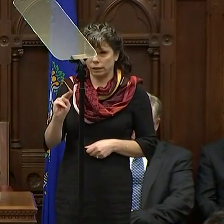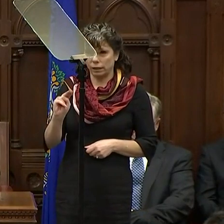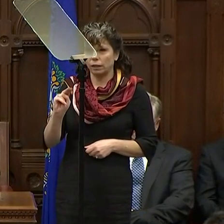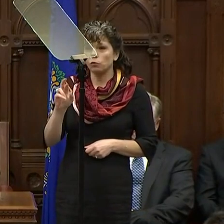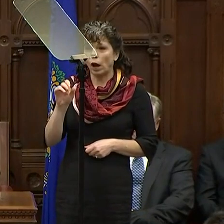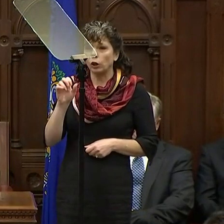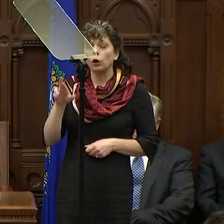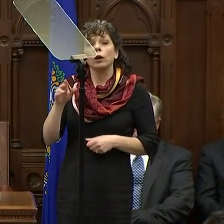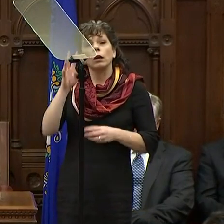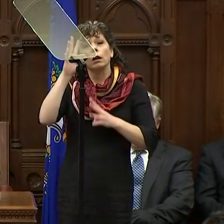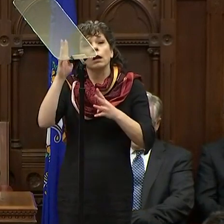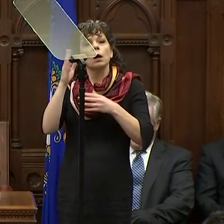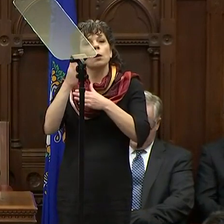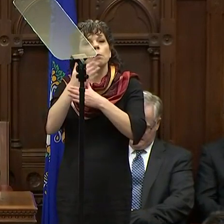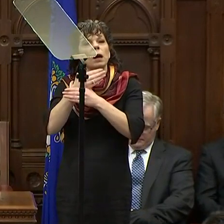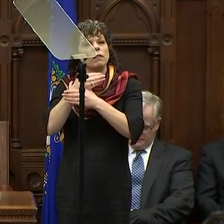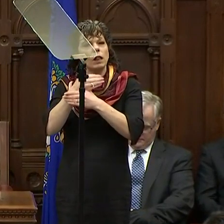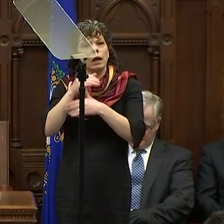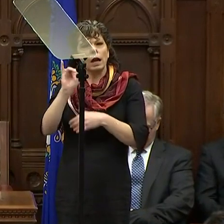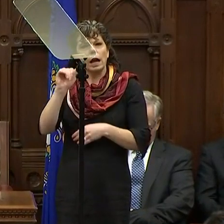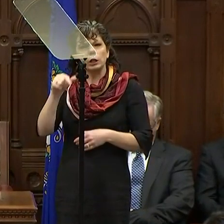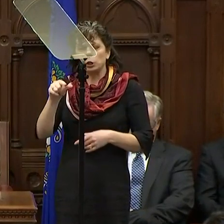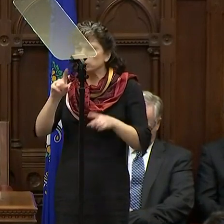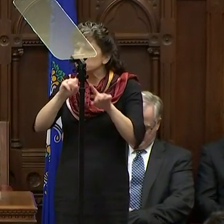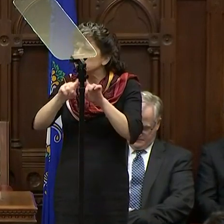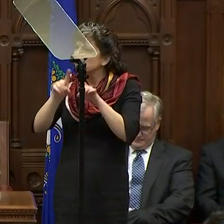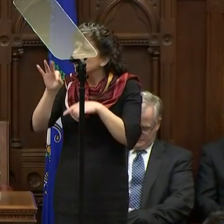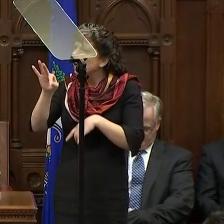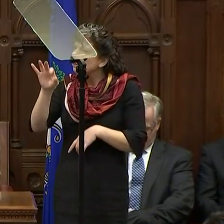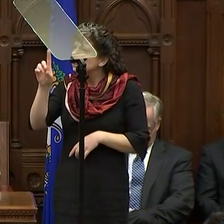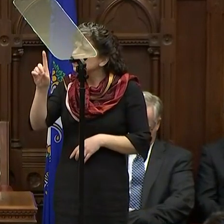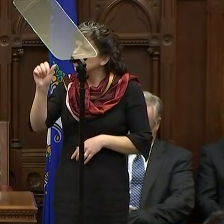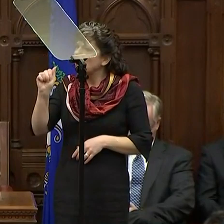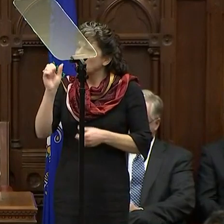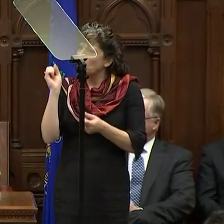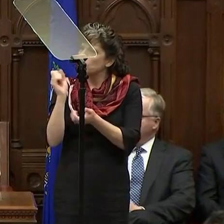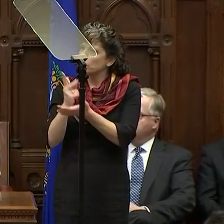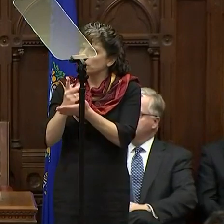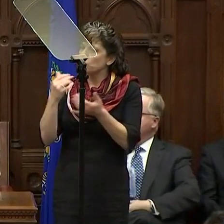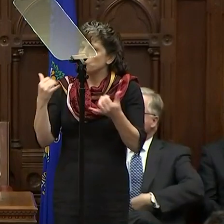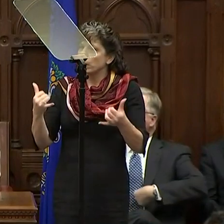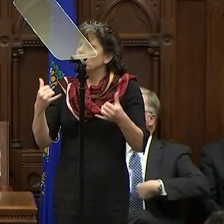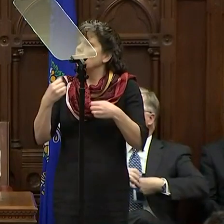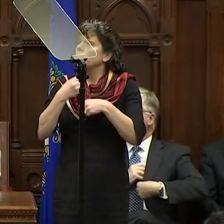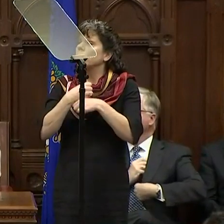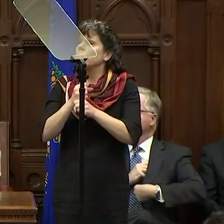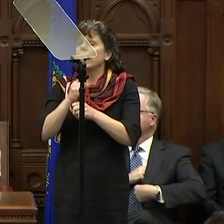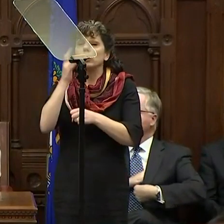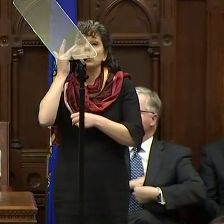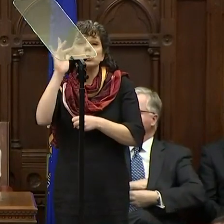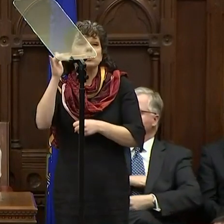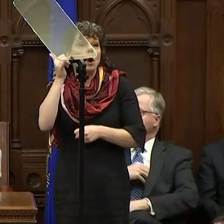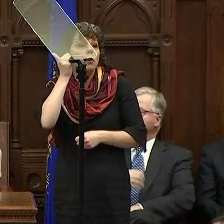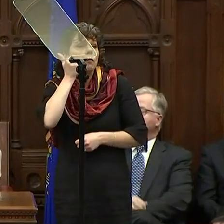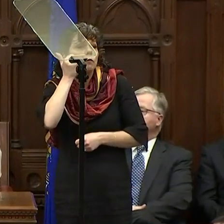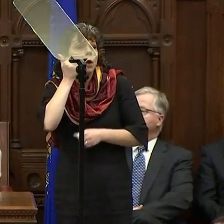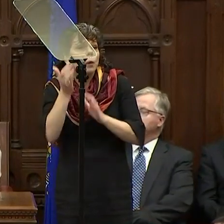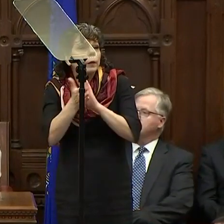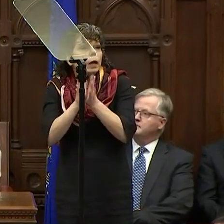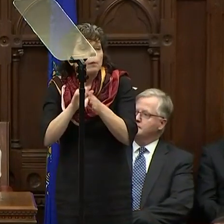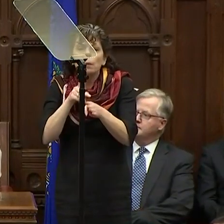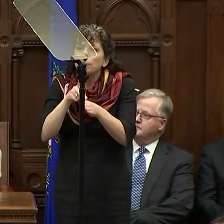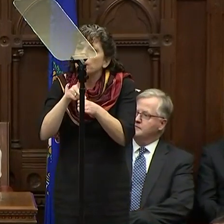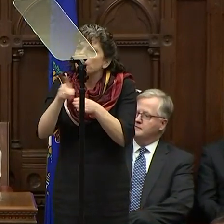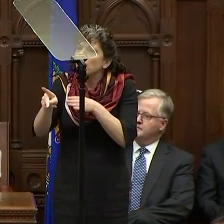created Butterfly IQ. It has all the preliminary FDA approvals right now to make sure that your smartphone can turn into a